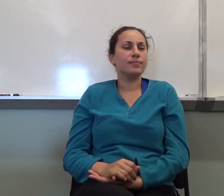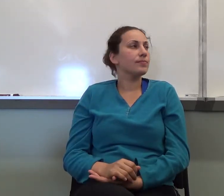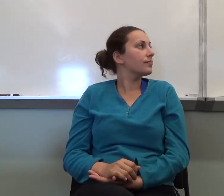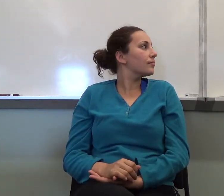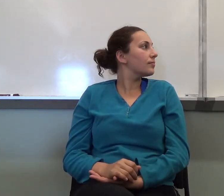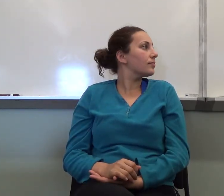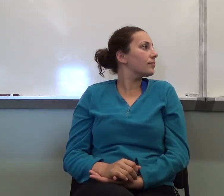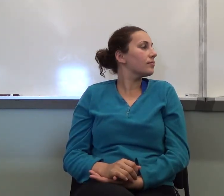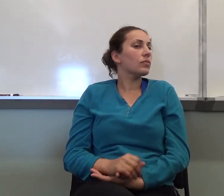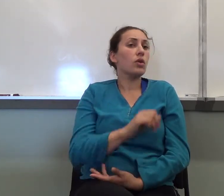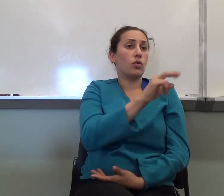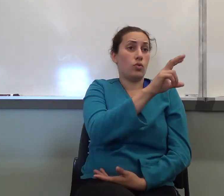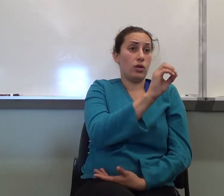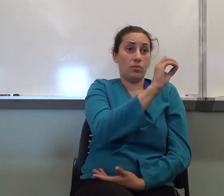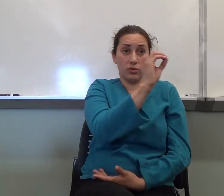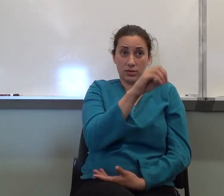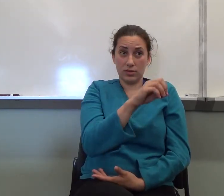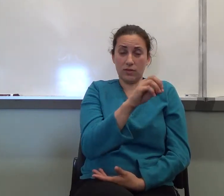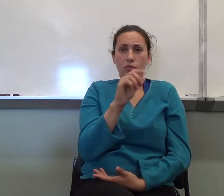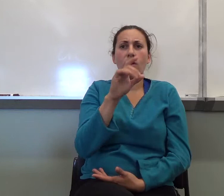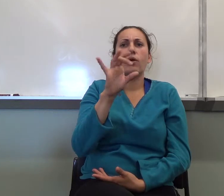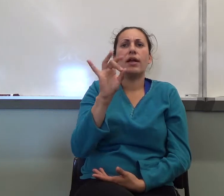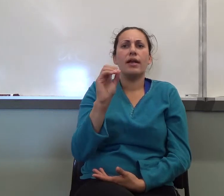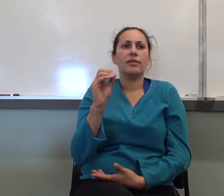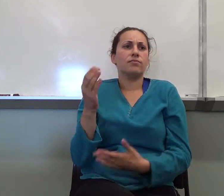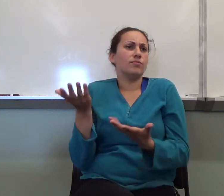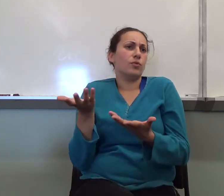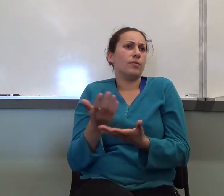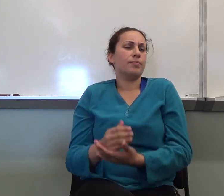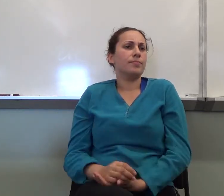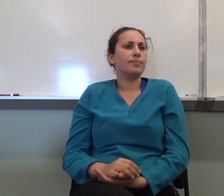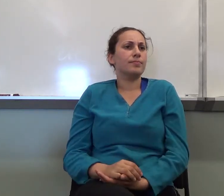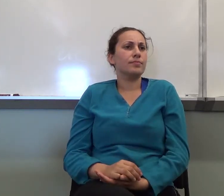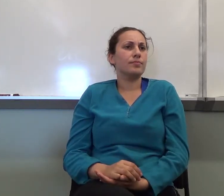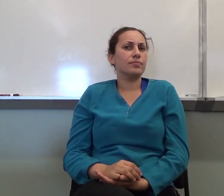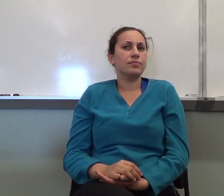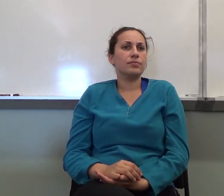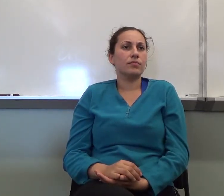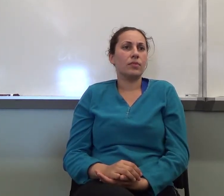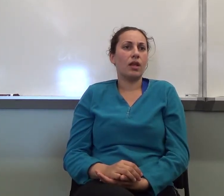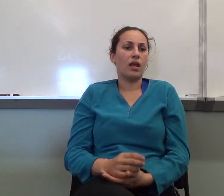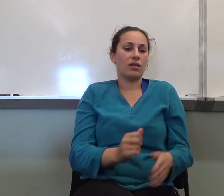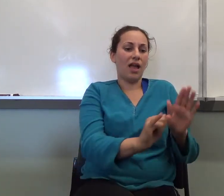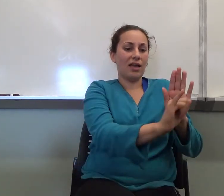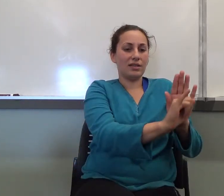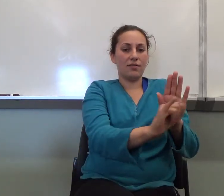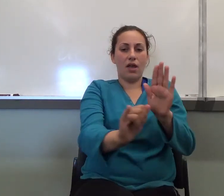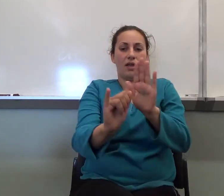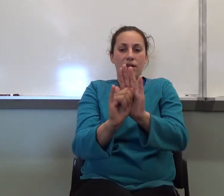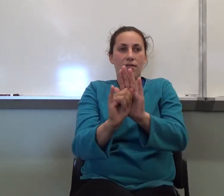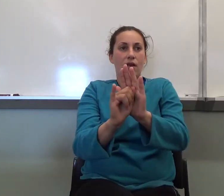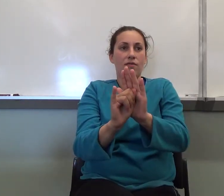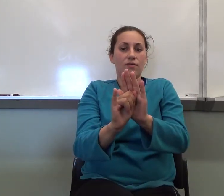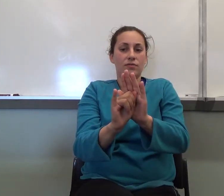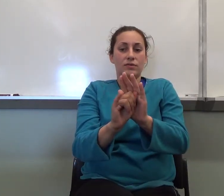What is 30% of 180? All right, again, identifying parts. Here's the P. The of is next